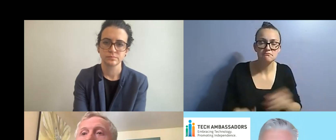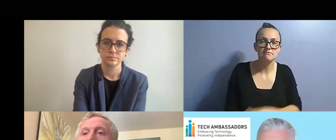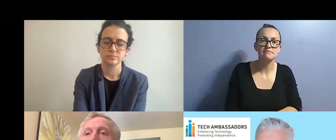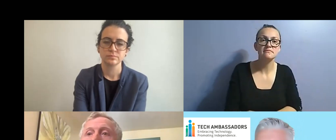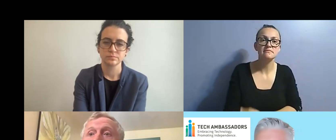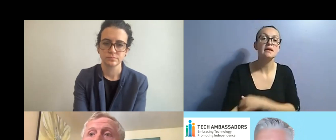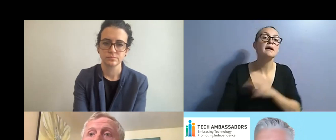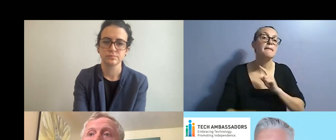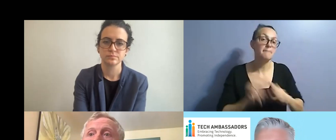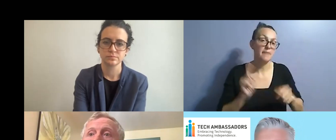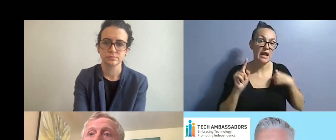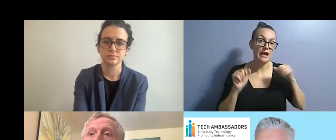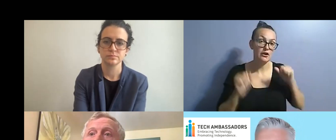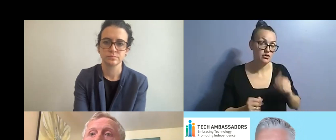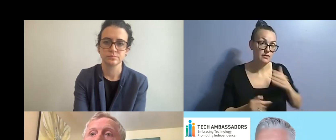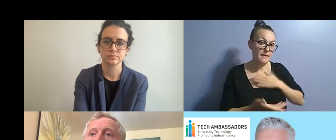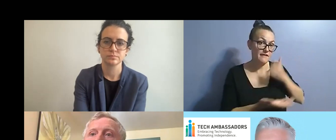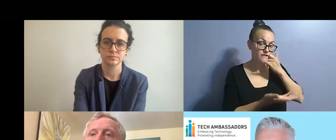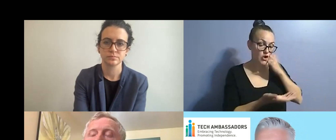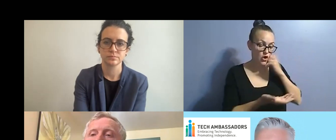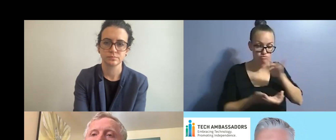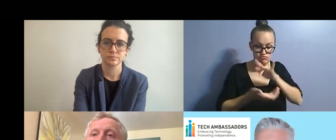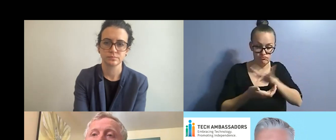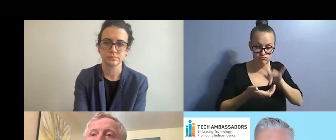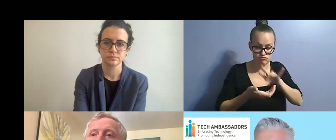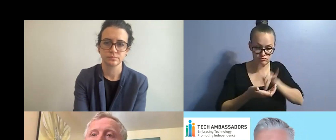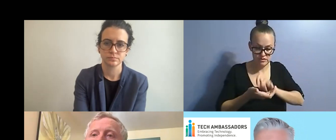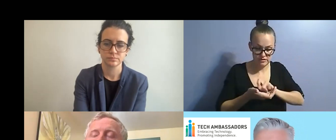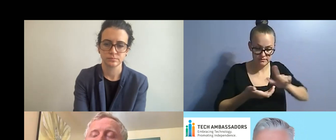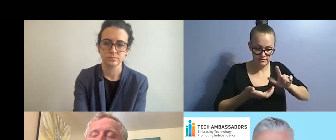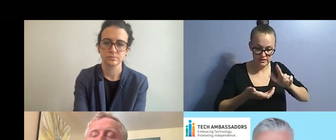I could get on my phone and it'll